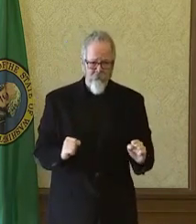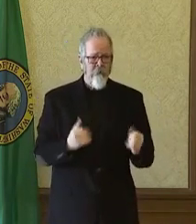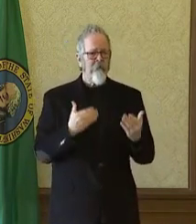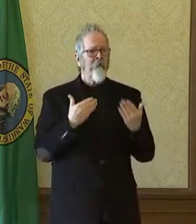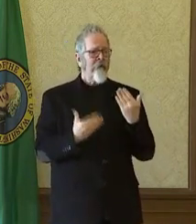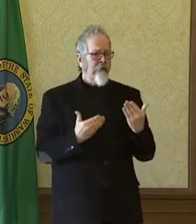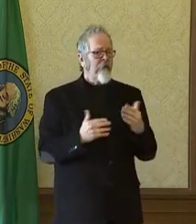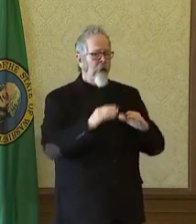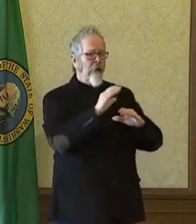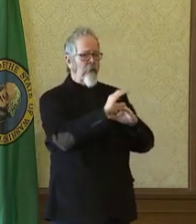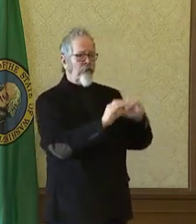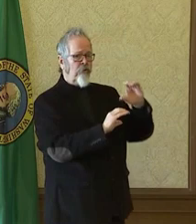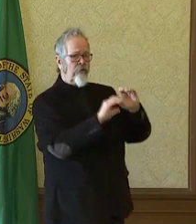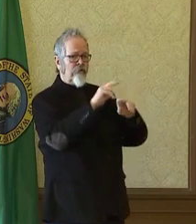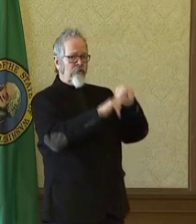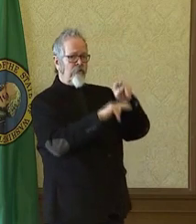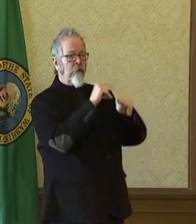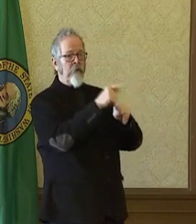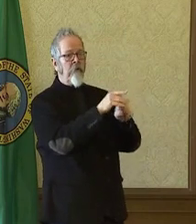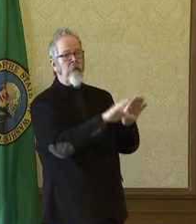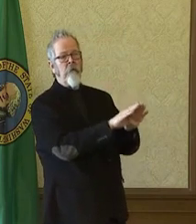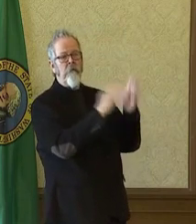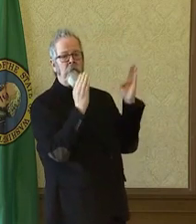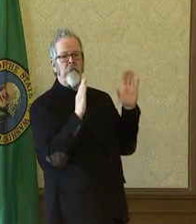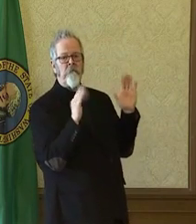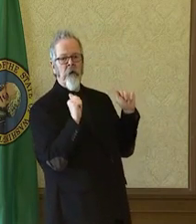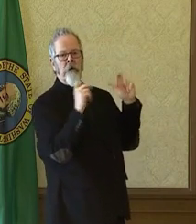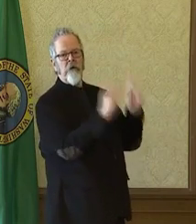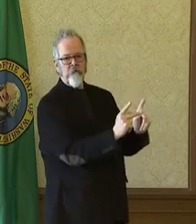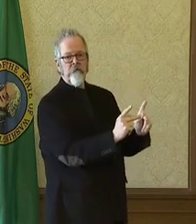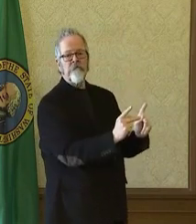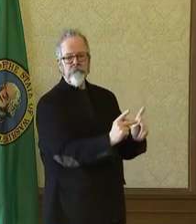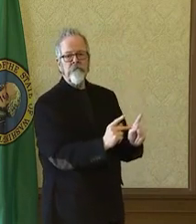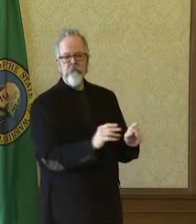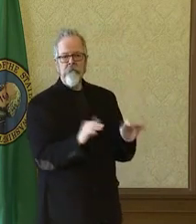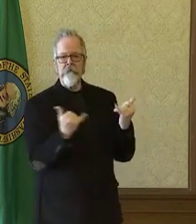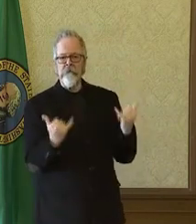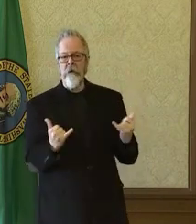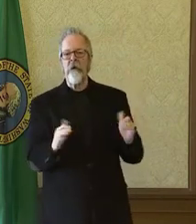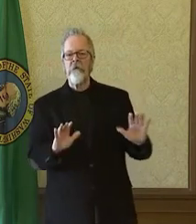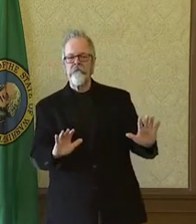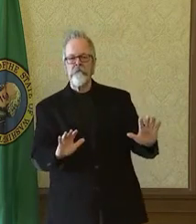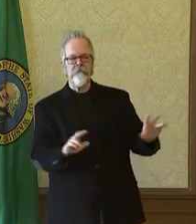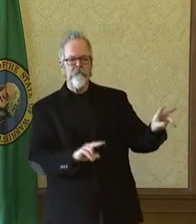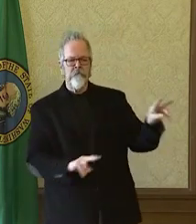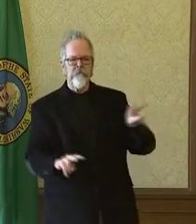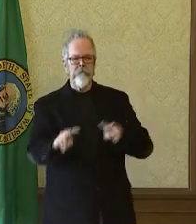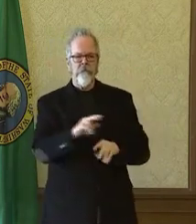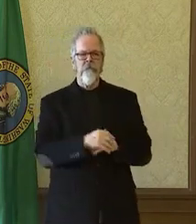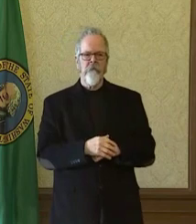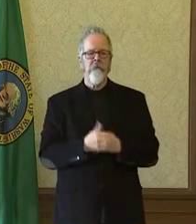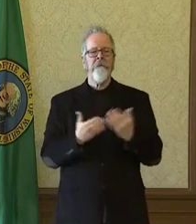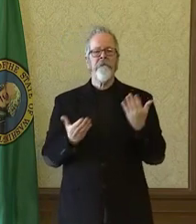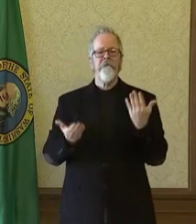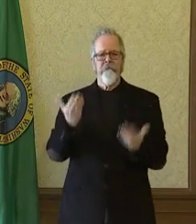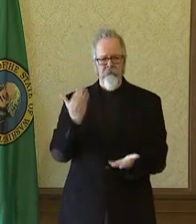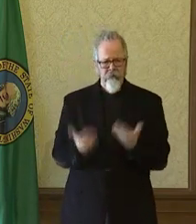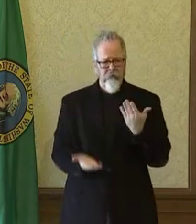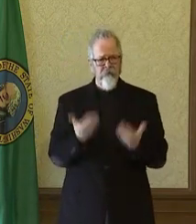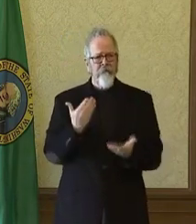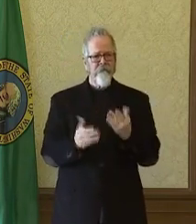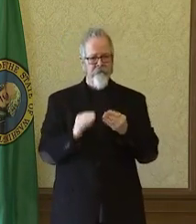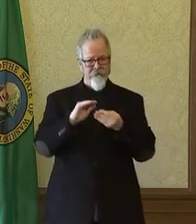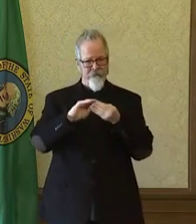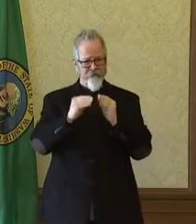of steps where later in the game, as we see more progress and bend this curve down further,